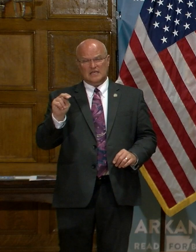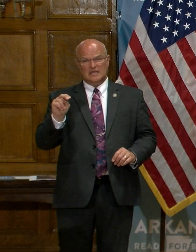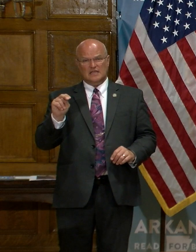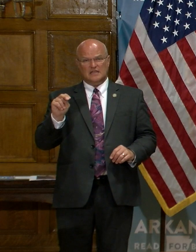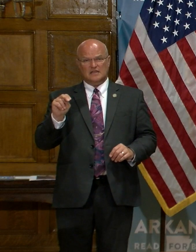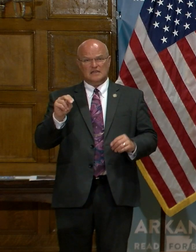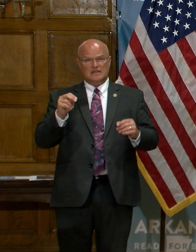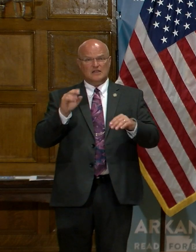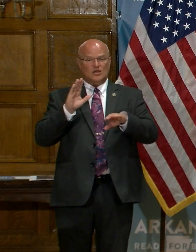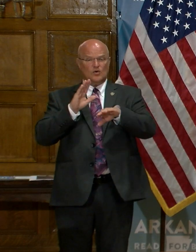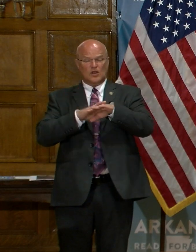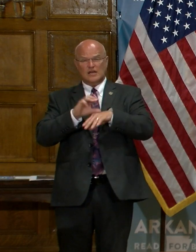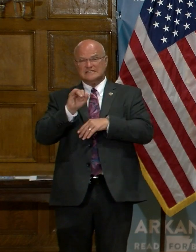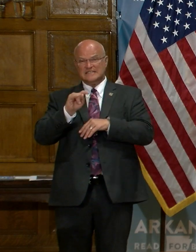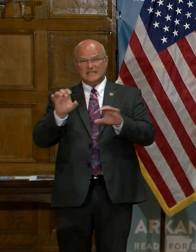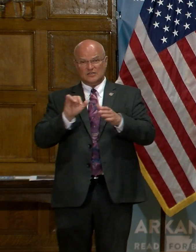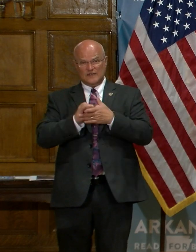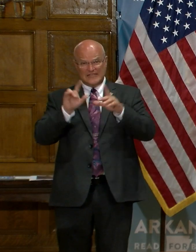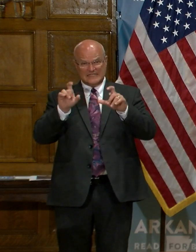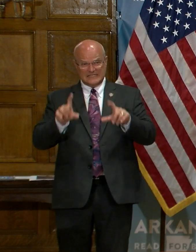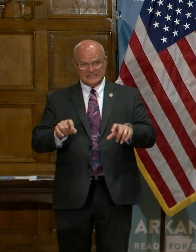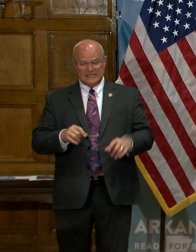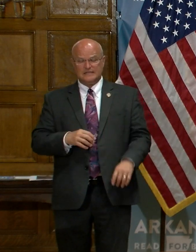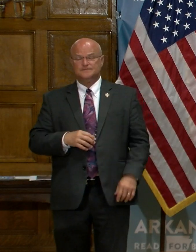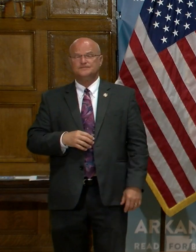by going on site to do